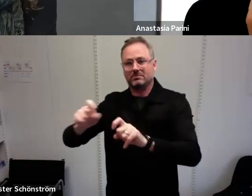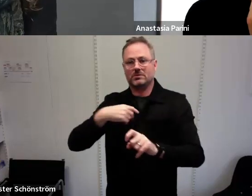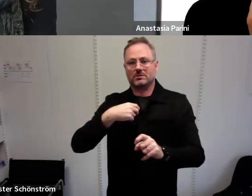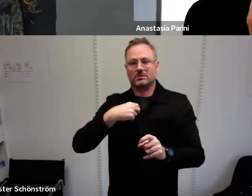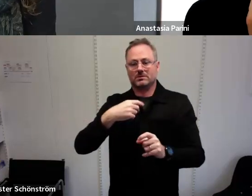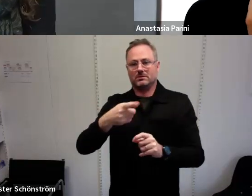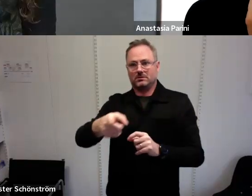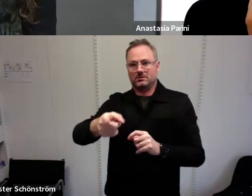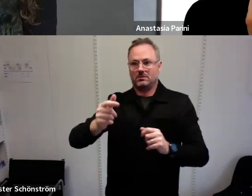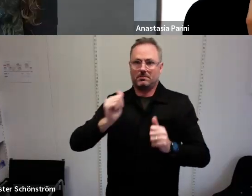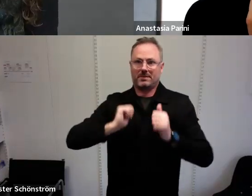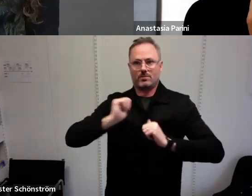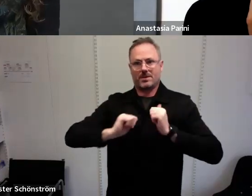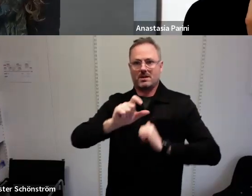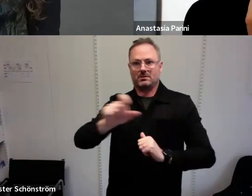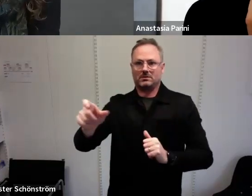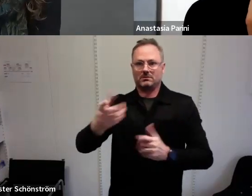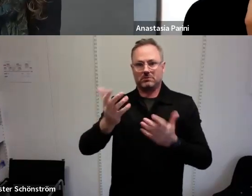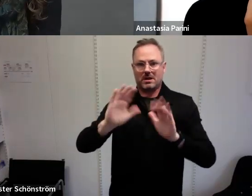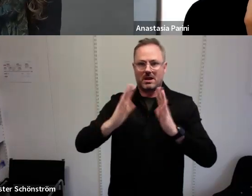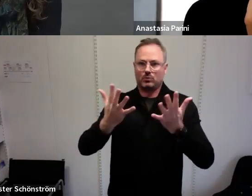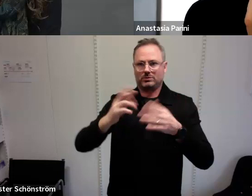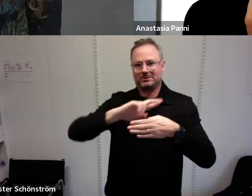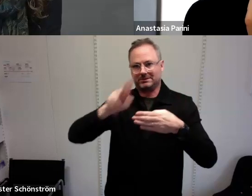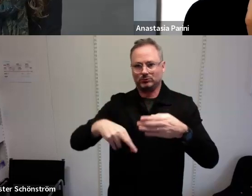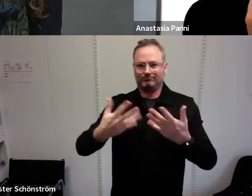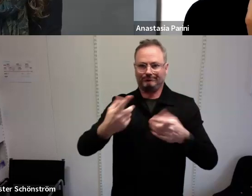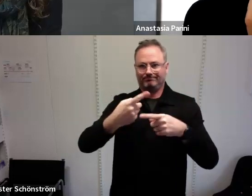And then in our pilot study of these sentences,